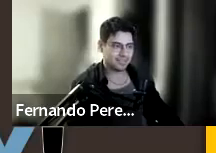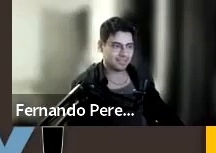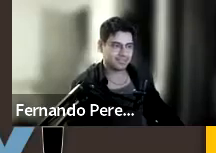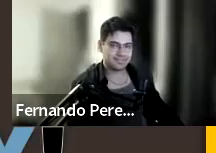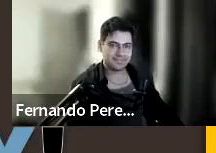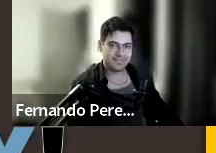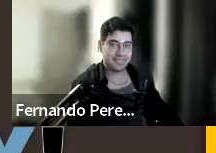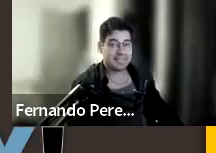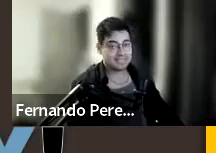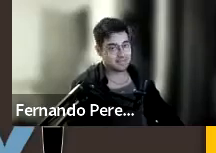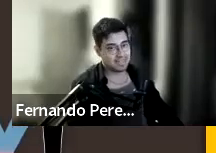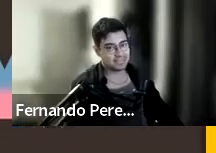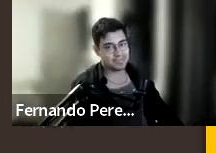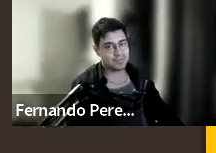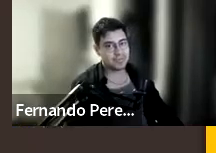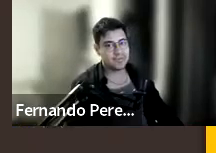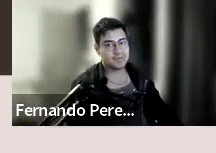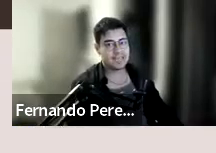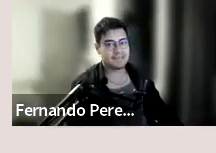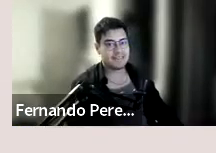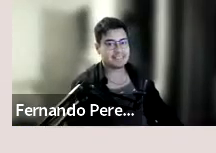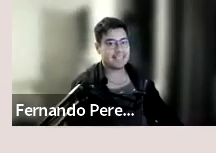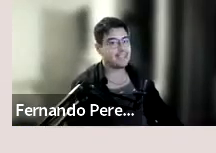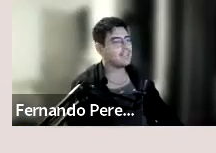Expression. Similar to have a nice day.